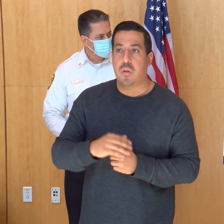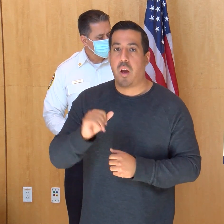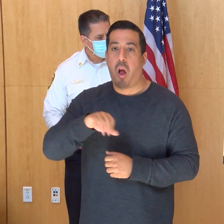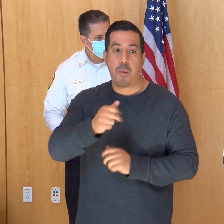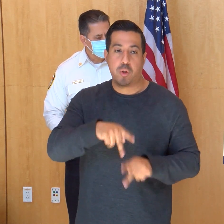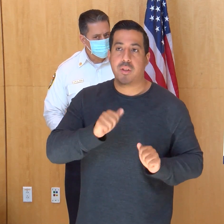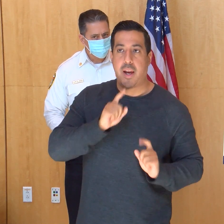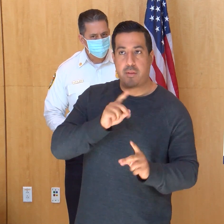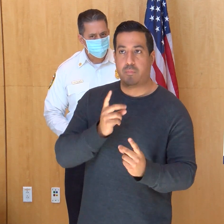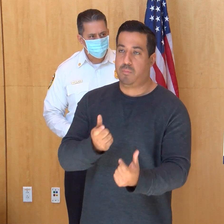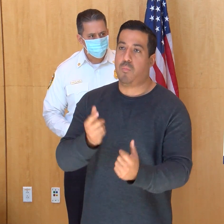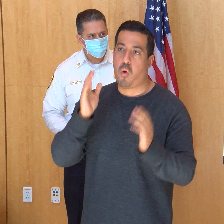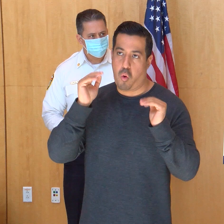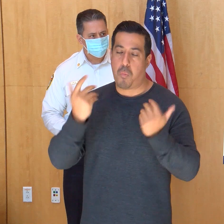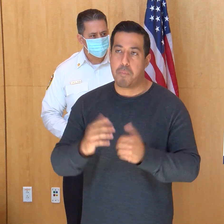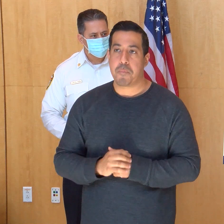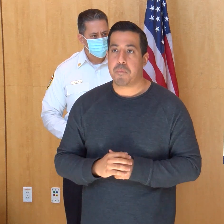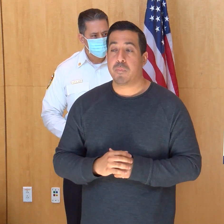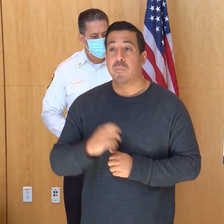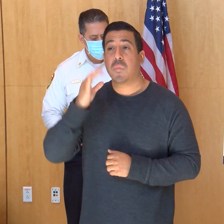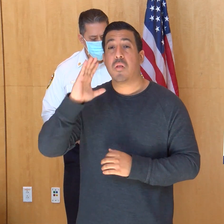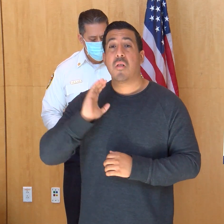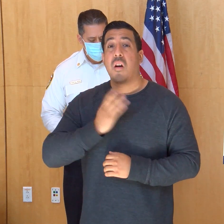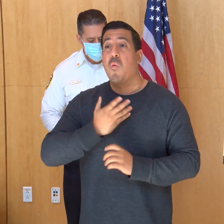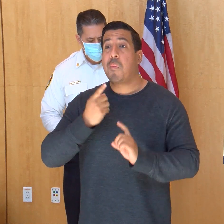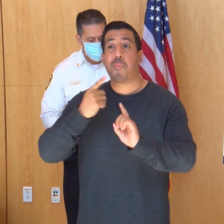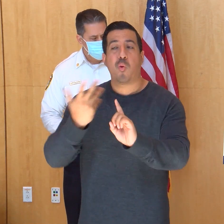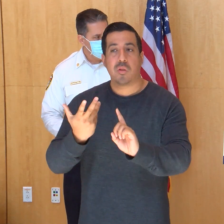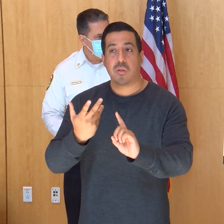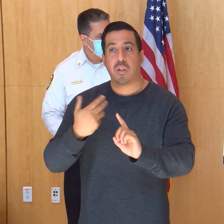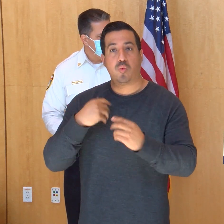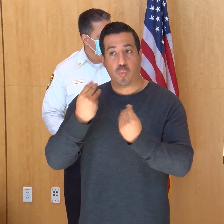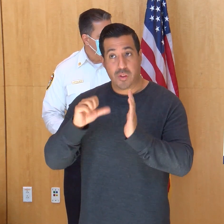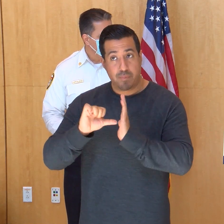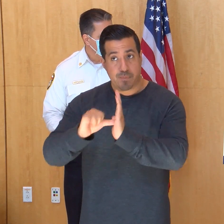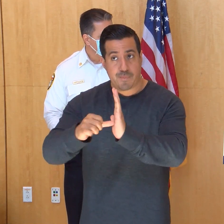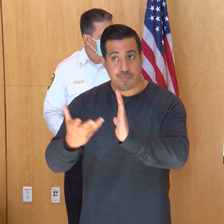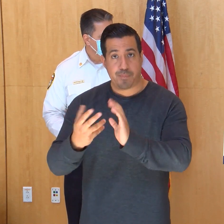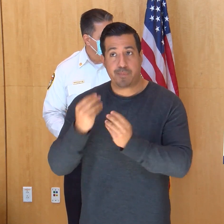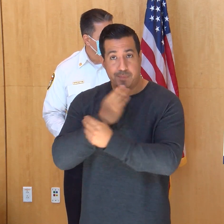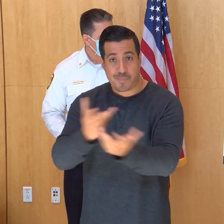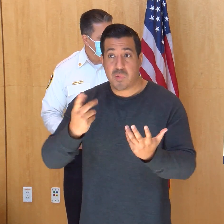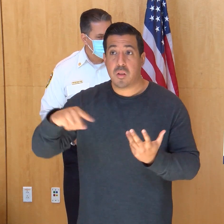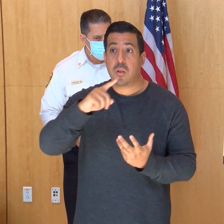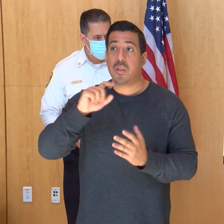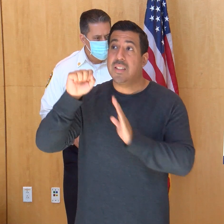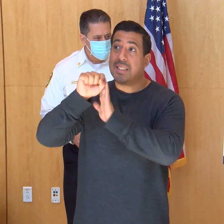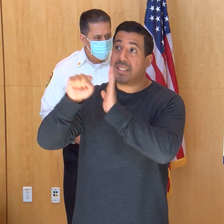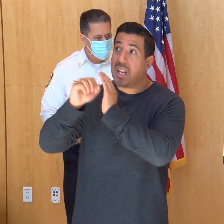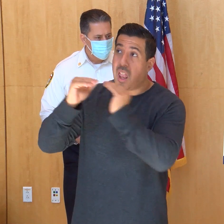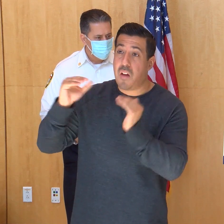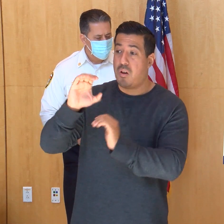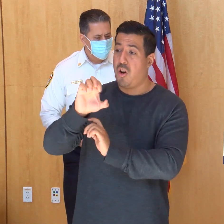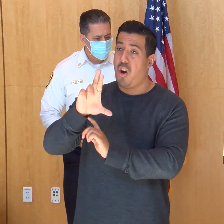other end. So, but the point is, and what I will stress to everyone at the state level, to